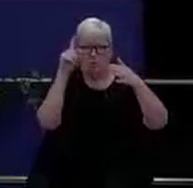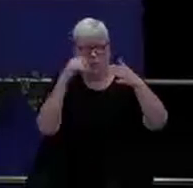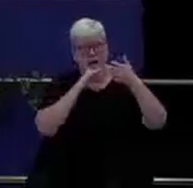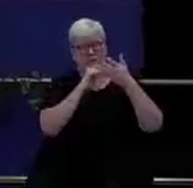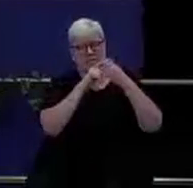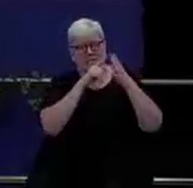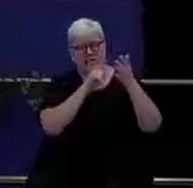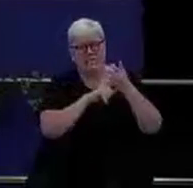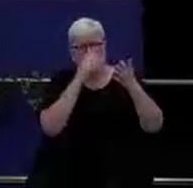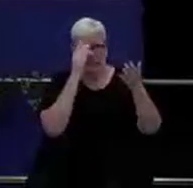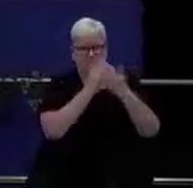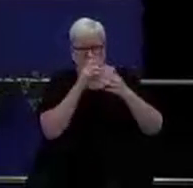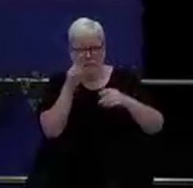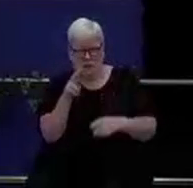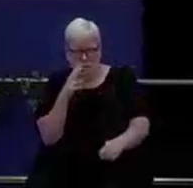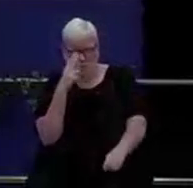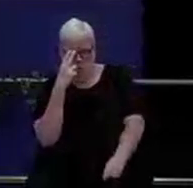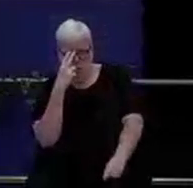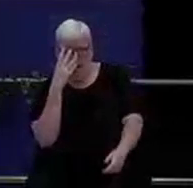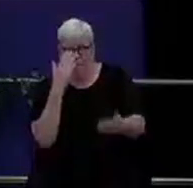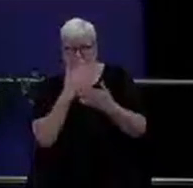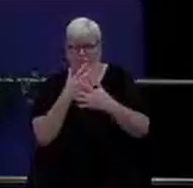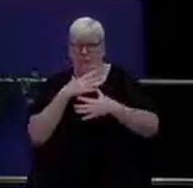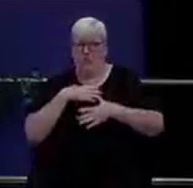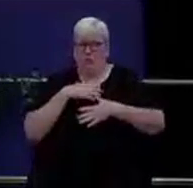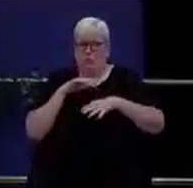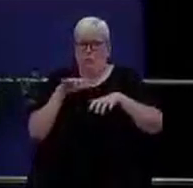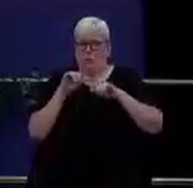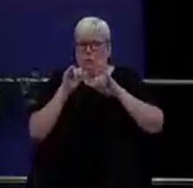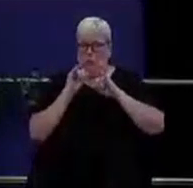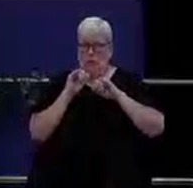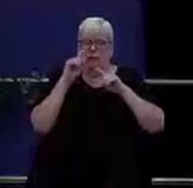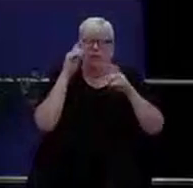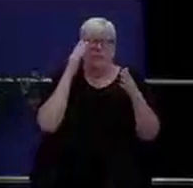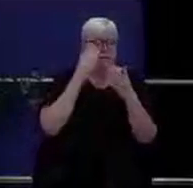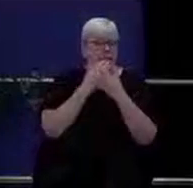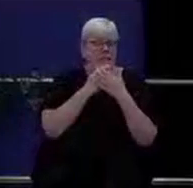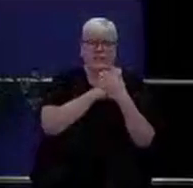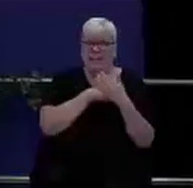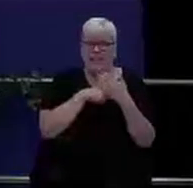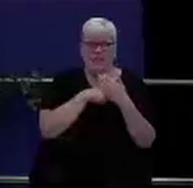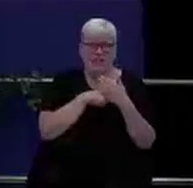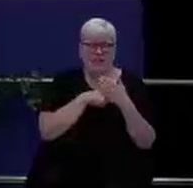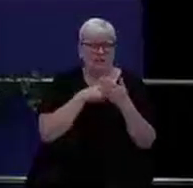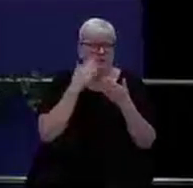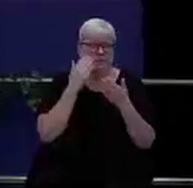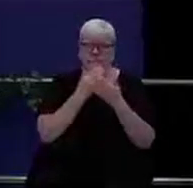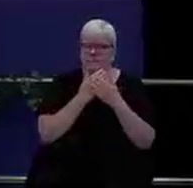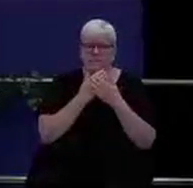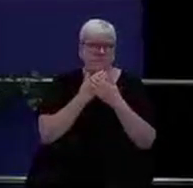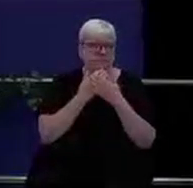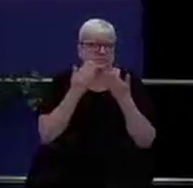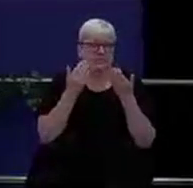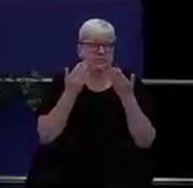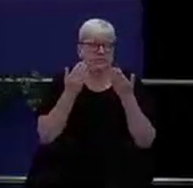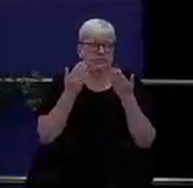like, ooh. And this is not something that doesn't have agency. This is not like, oh, isn't that a nice picture of a seal? It's like,